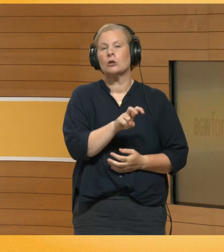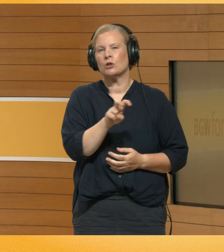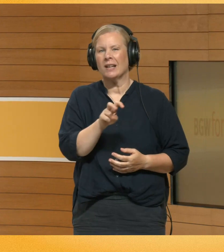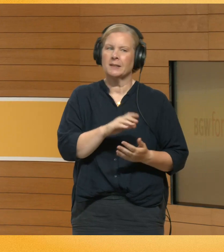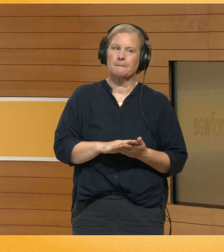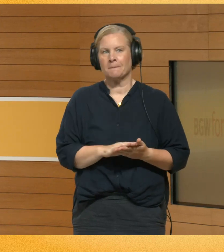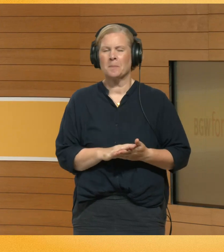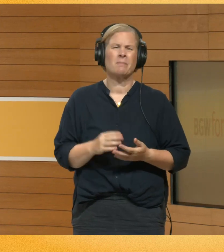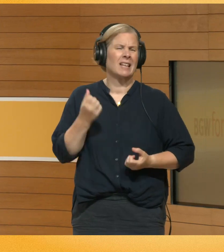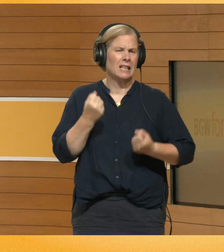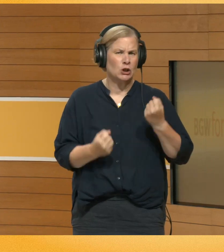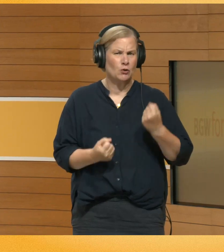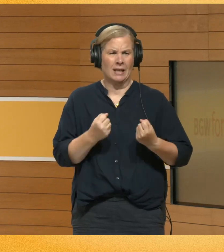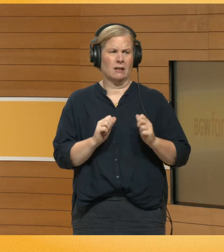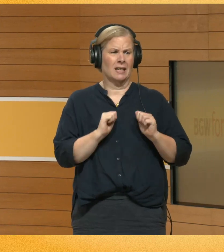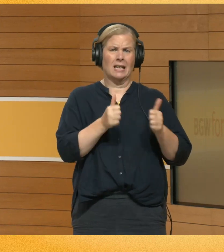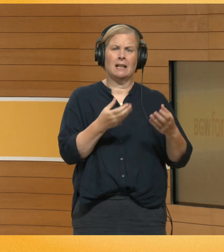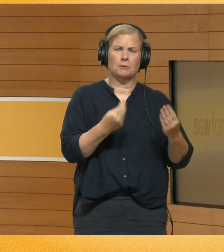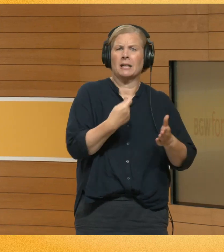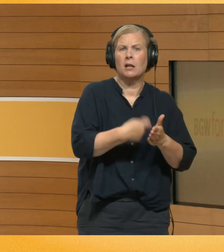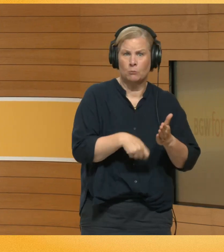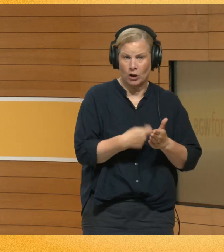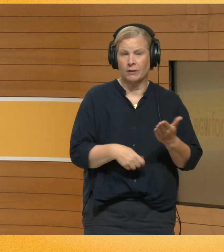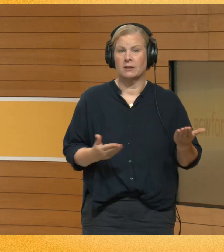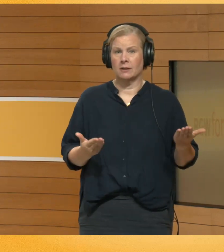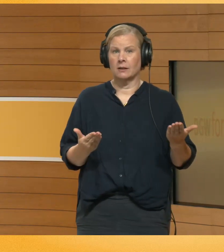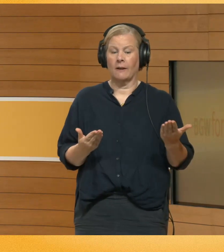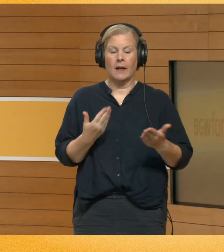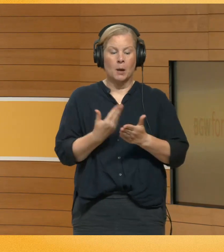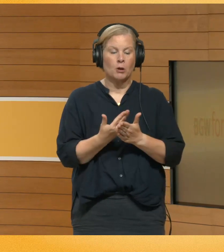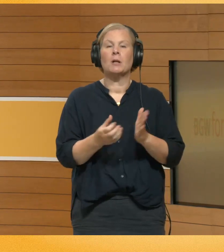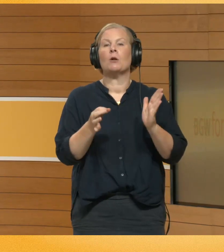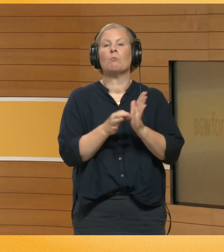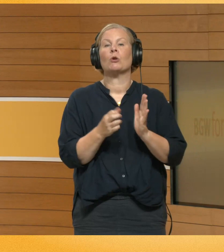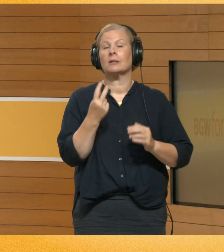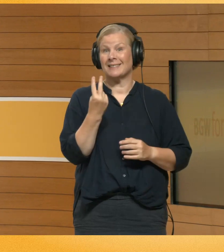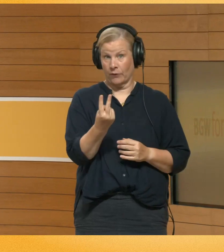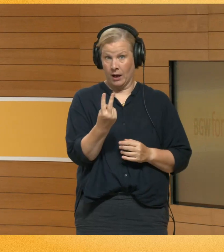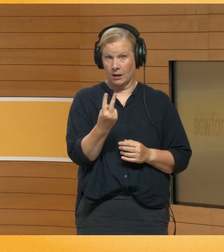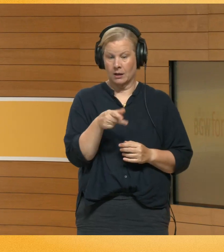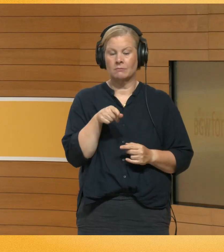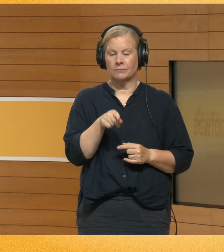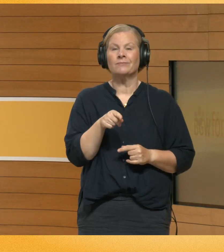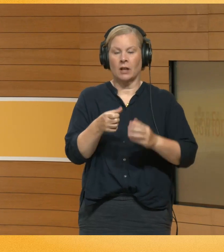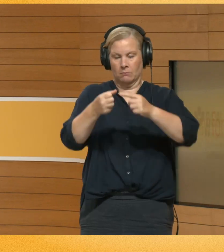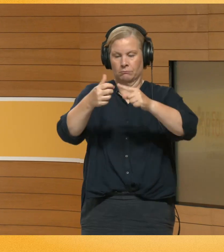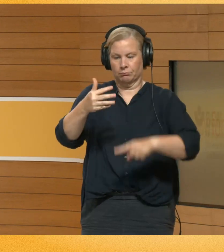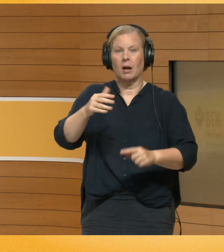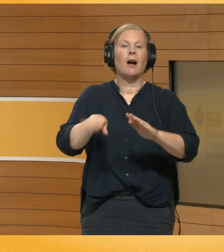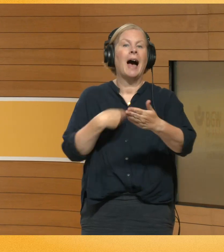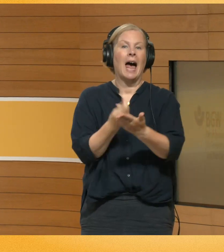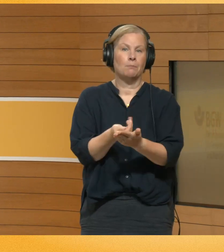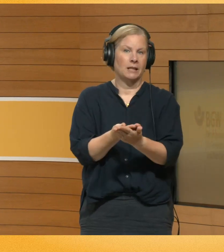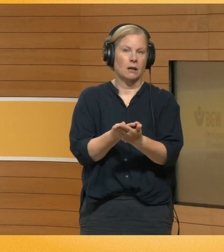And as in Switzerland, it is a little difficult to source the aids.